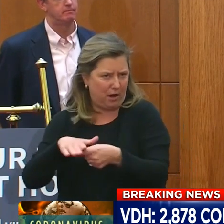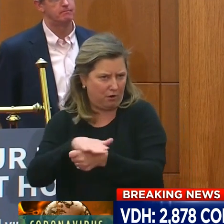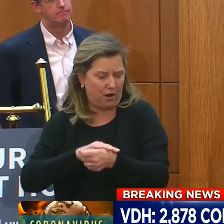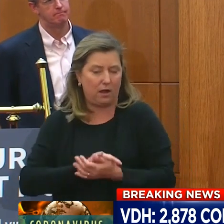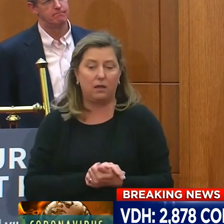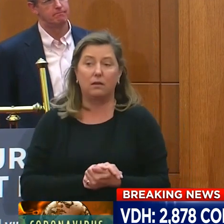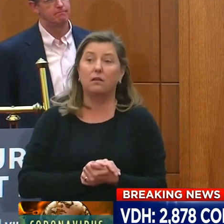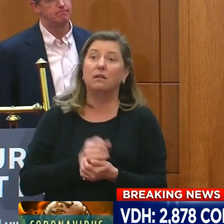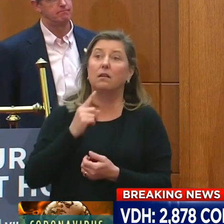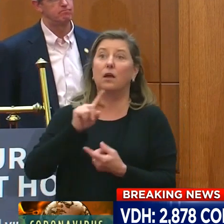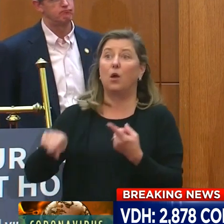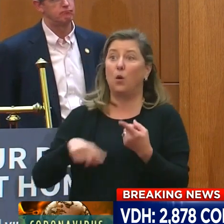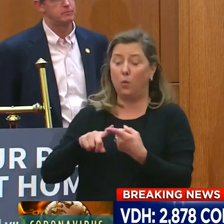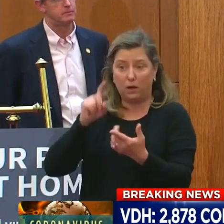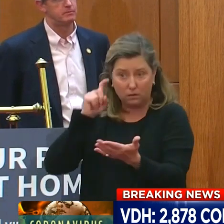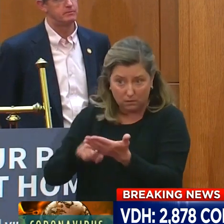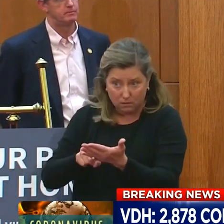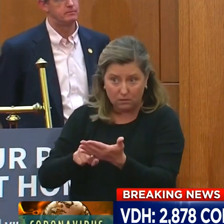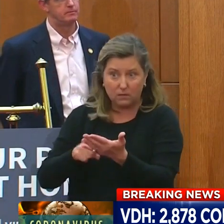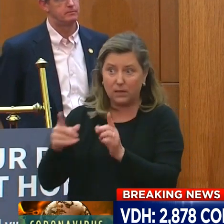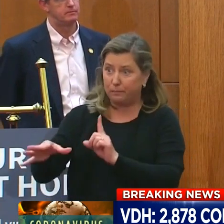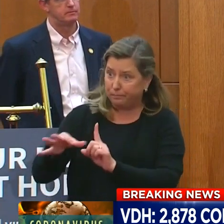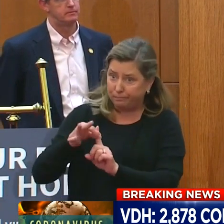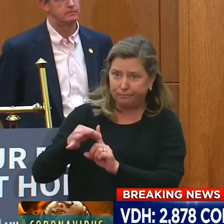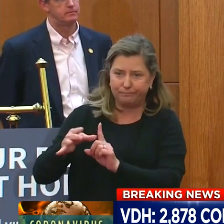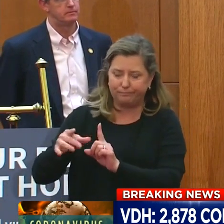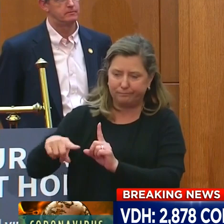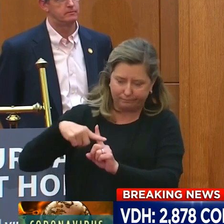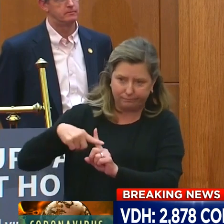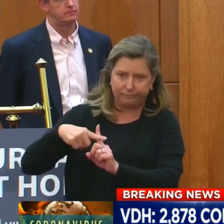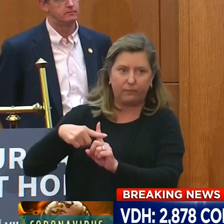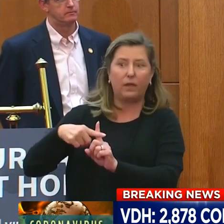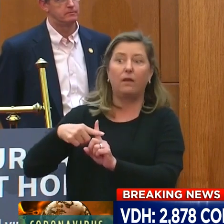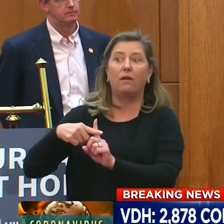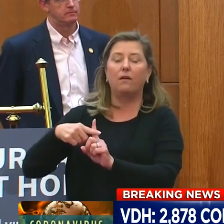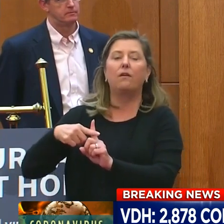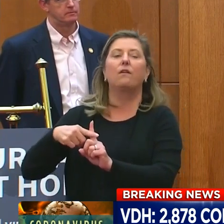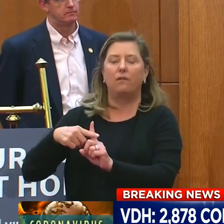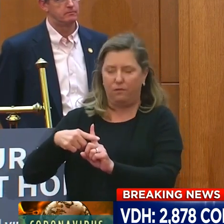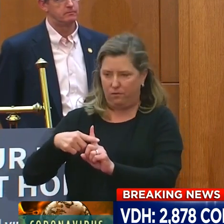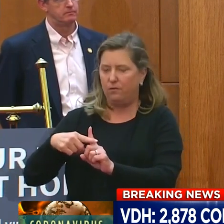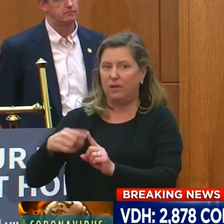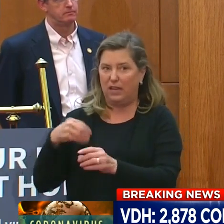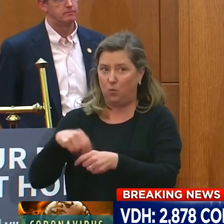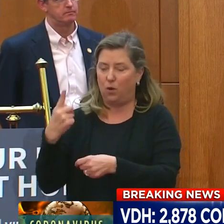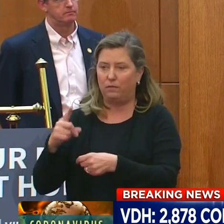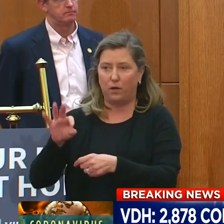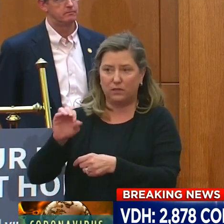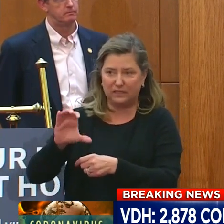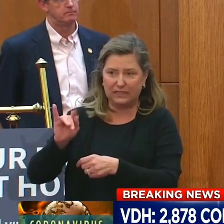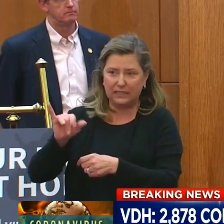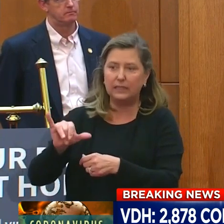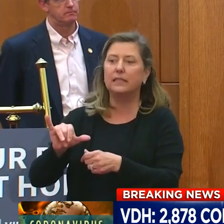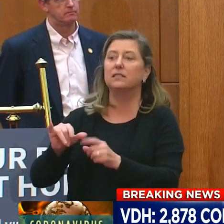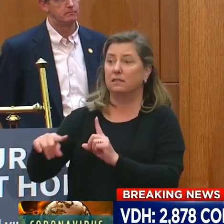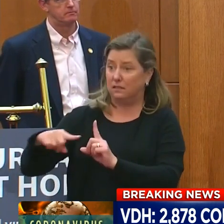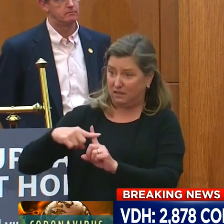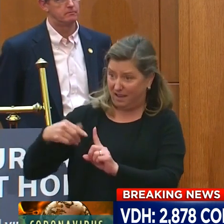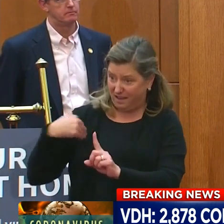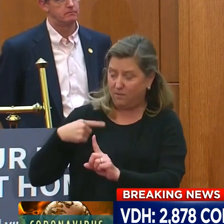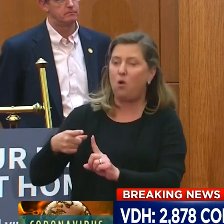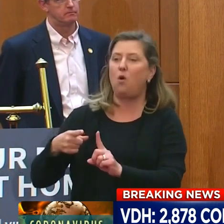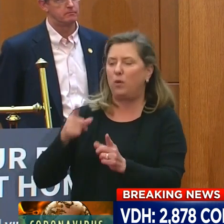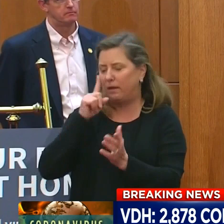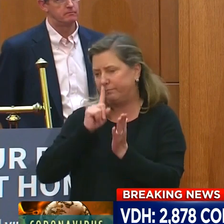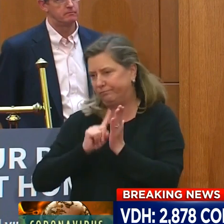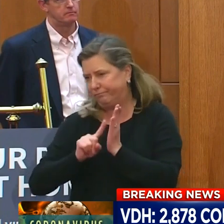soon as we find a case in one of these facilities, we've done very extensive contact investigation